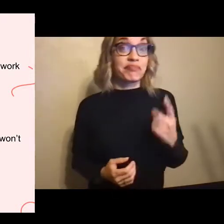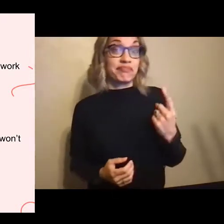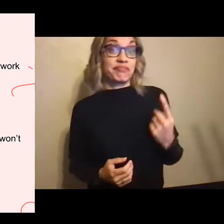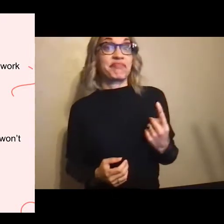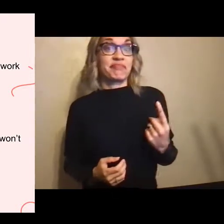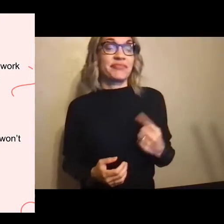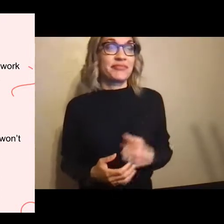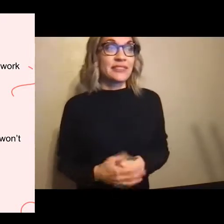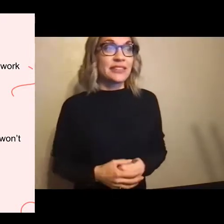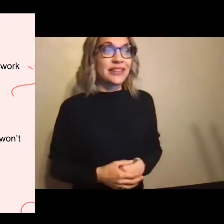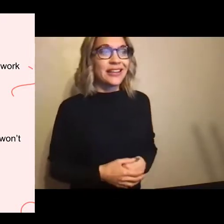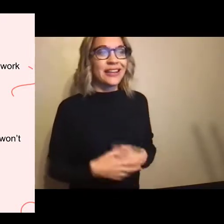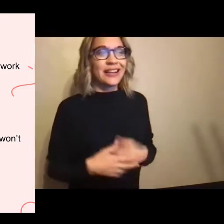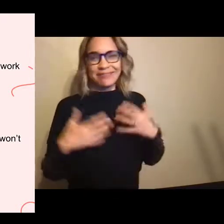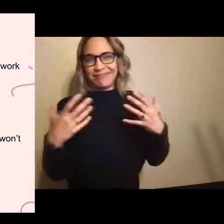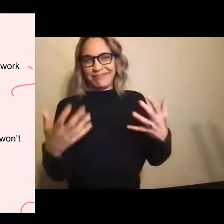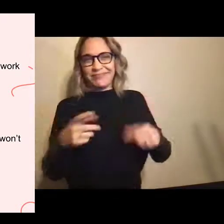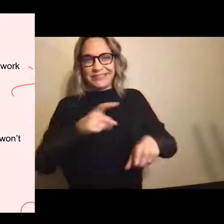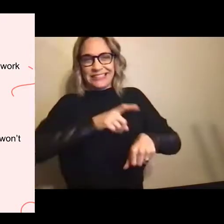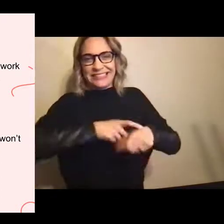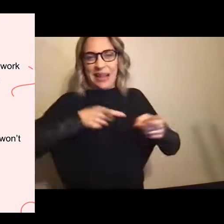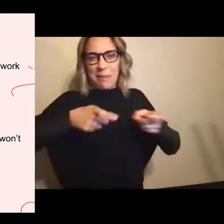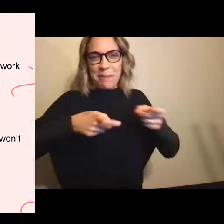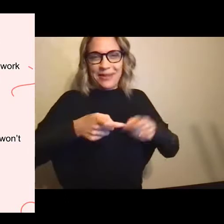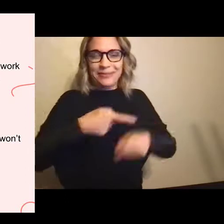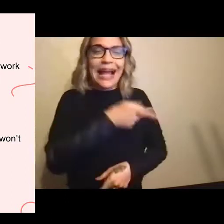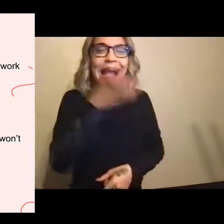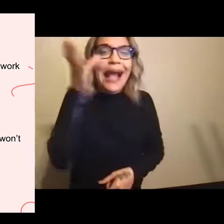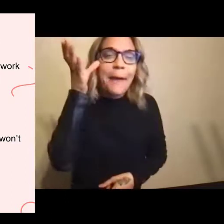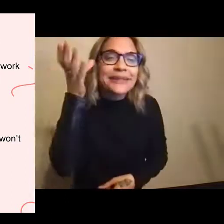might feel that way. The first,